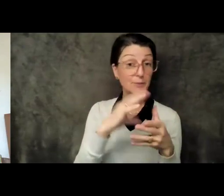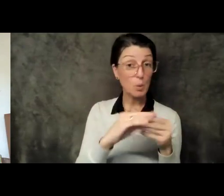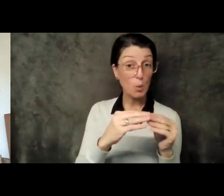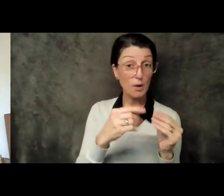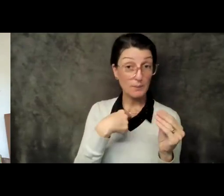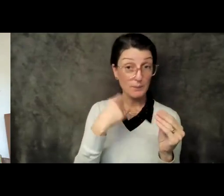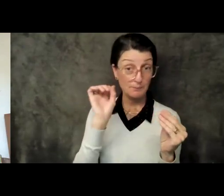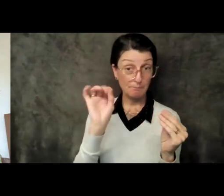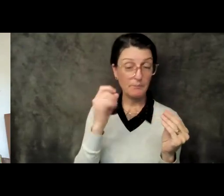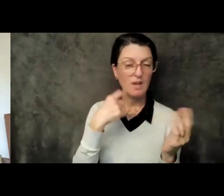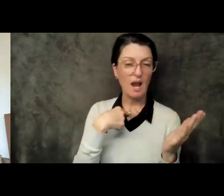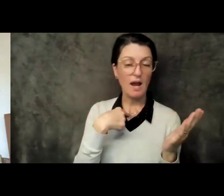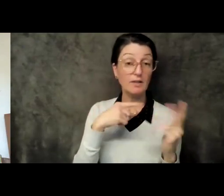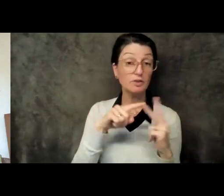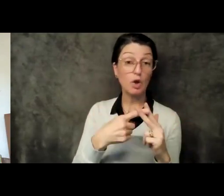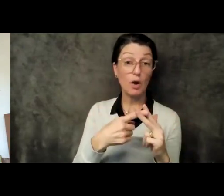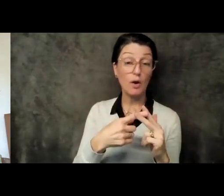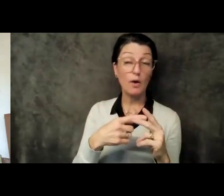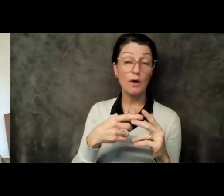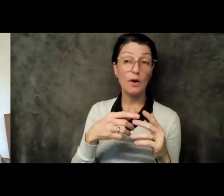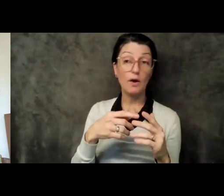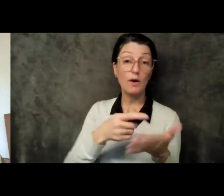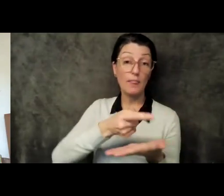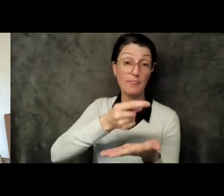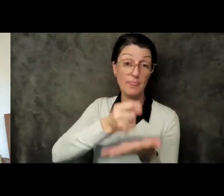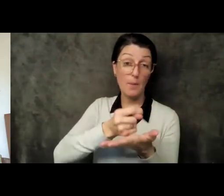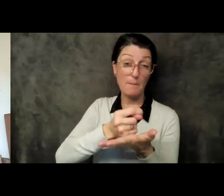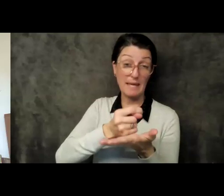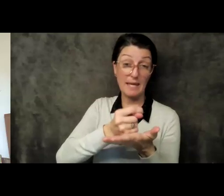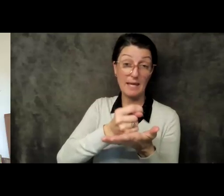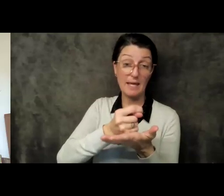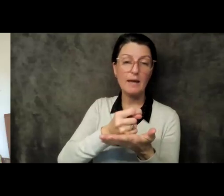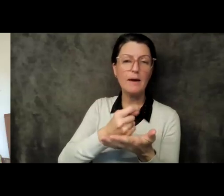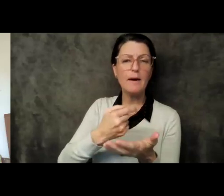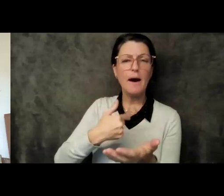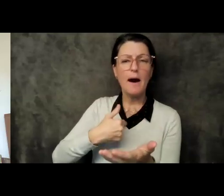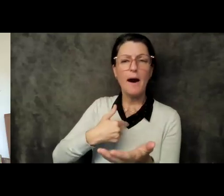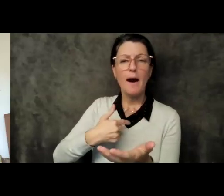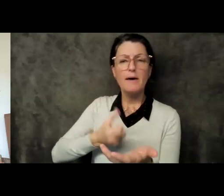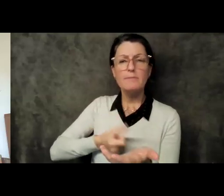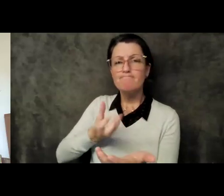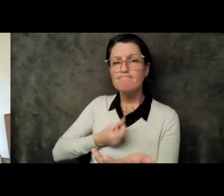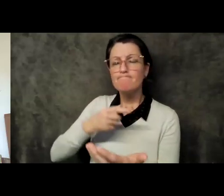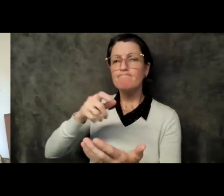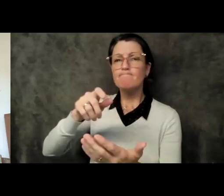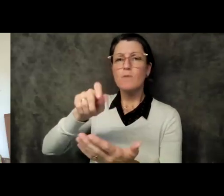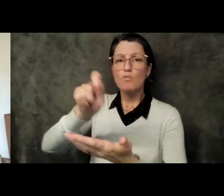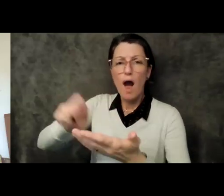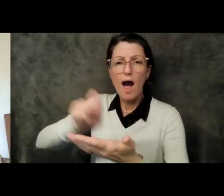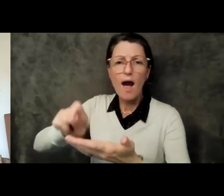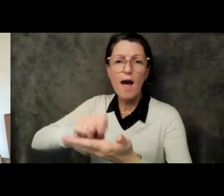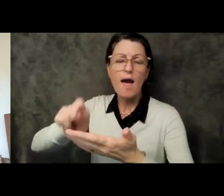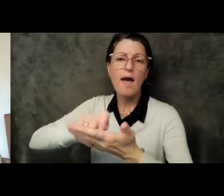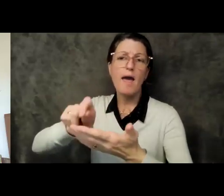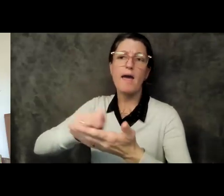writing poems actually in therapy, dealing with some early trauma. And I didn't know they were poems. I didn't know what to call them. I